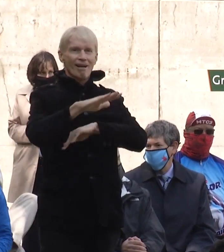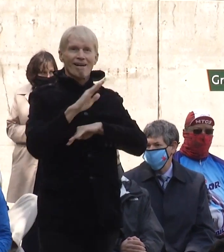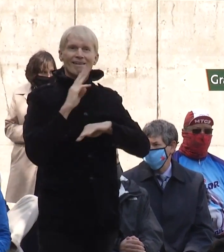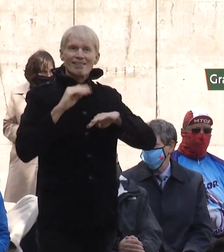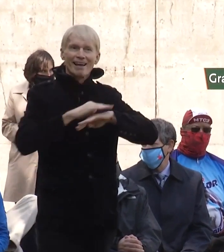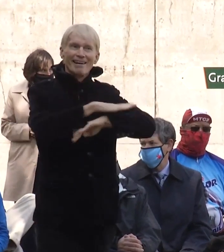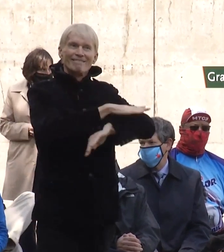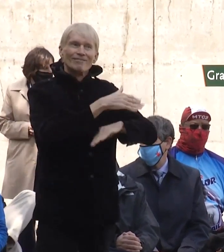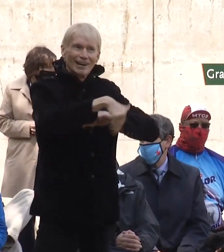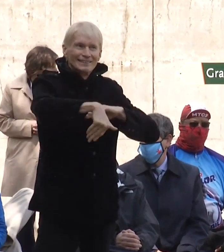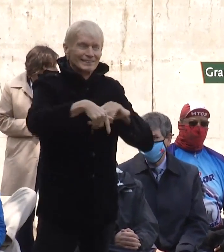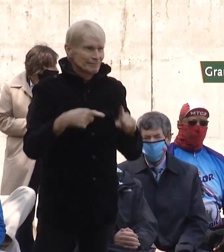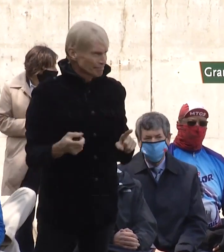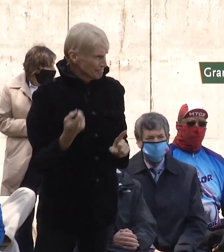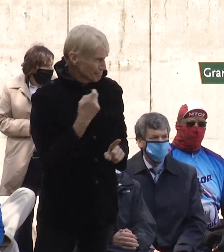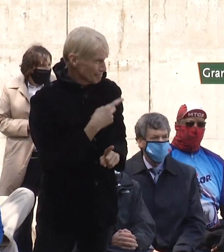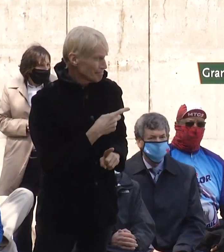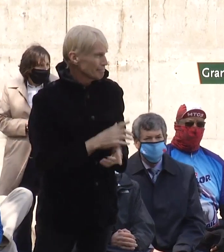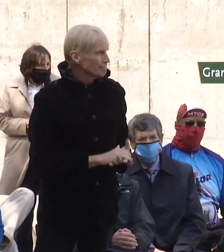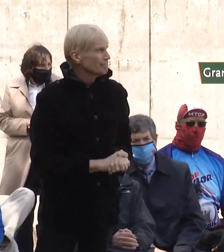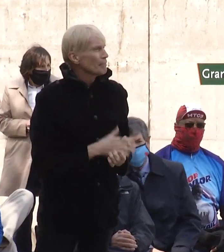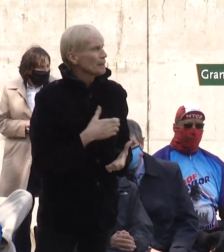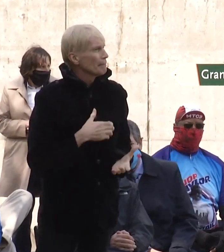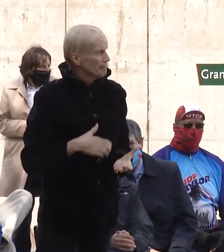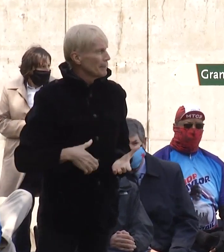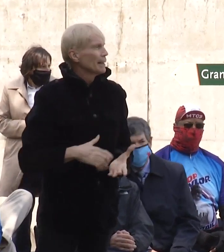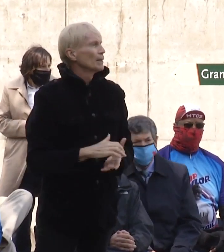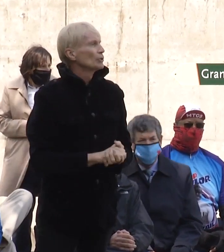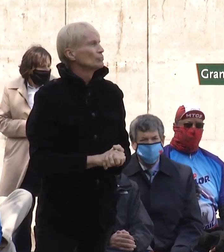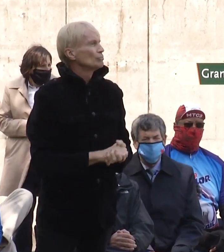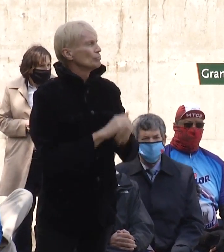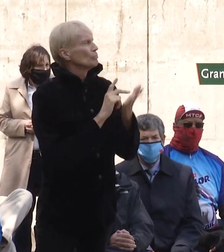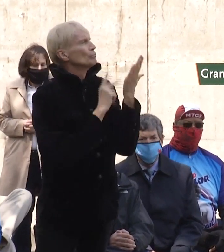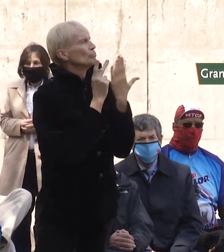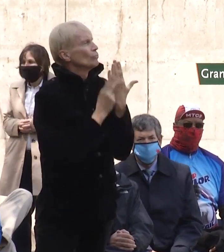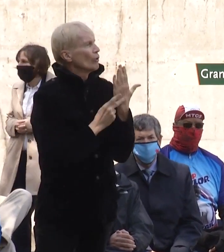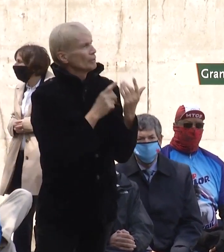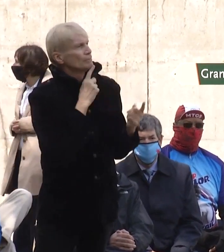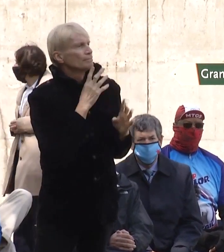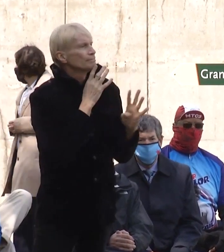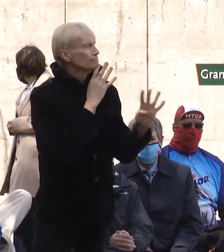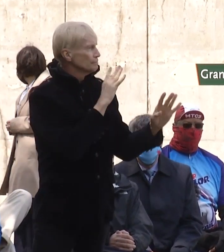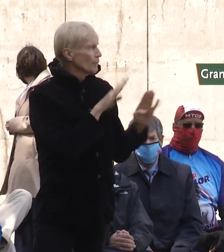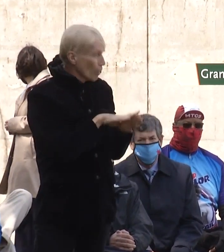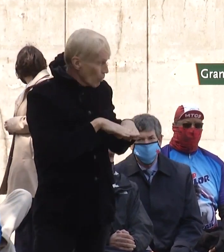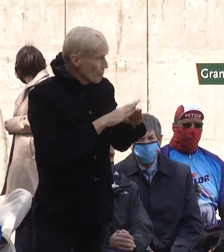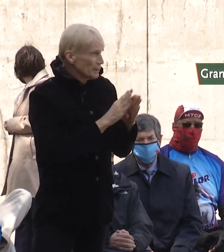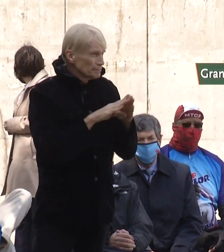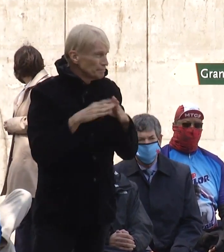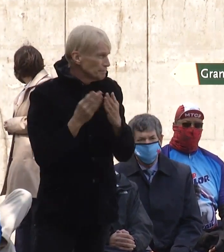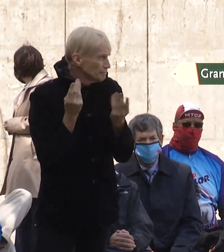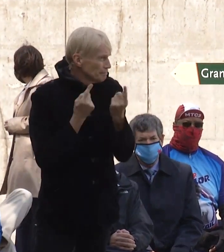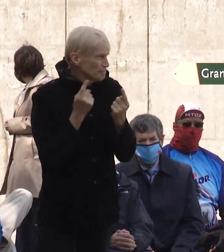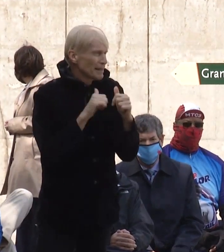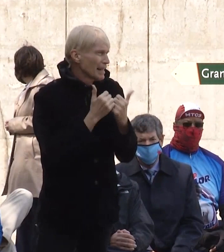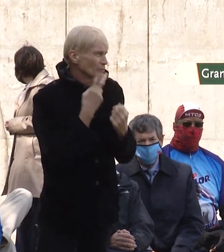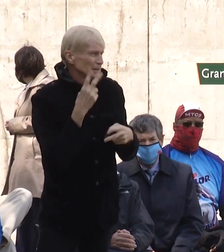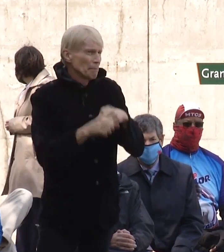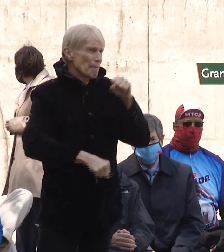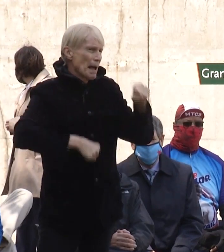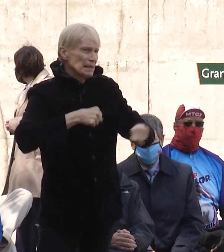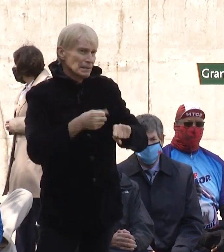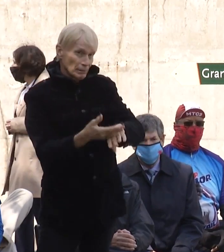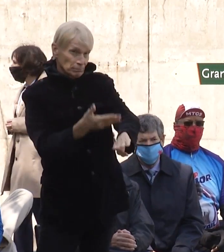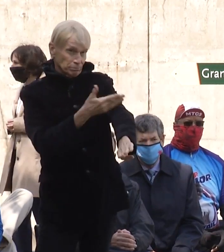summer. Go ahead. Mayor, what other bike-friendly initiatives is your administration working on, and how do you see bicycle transportation